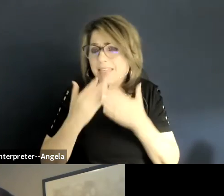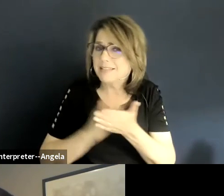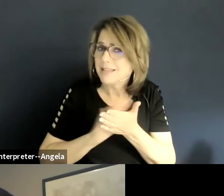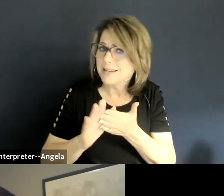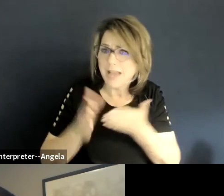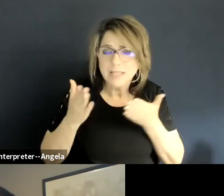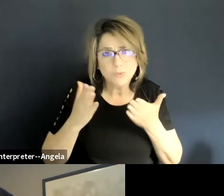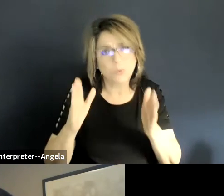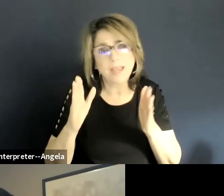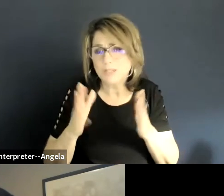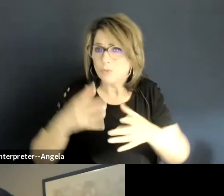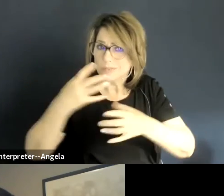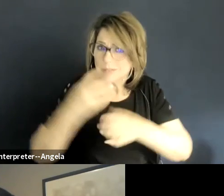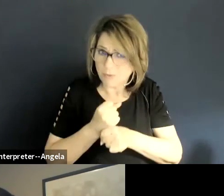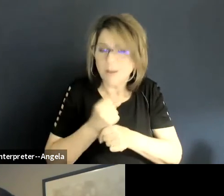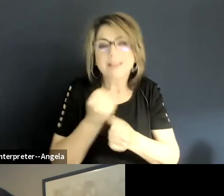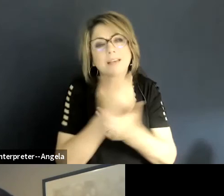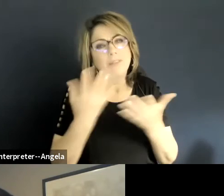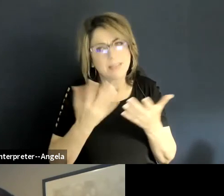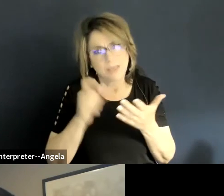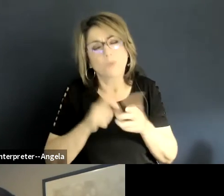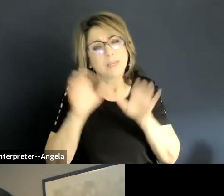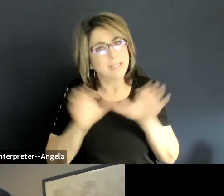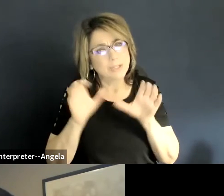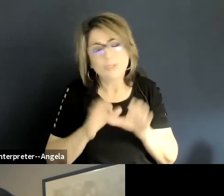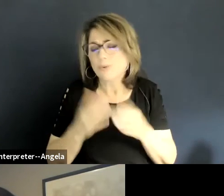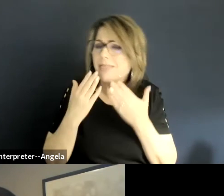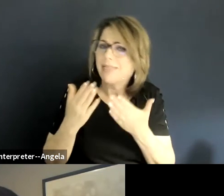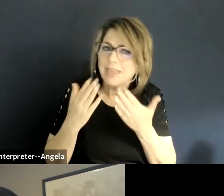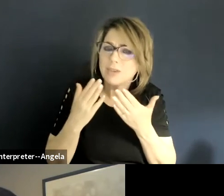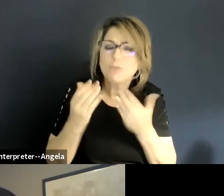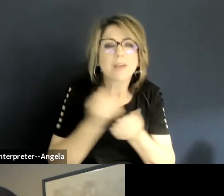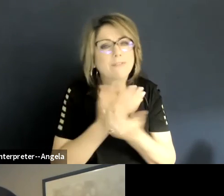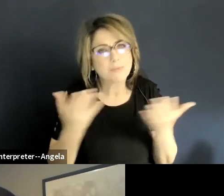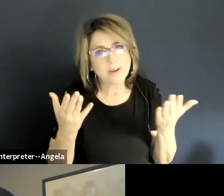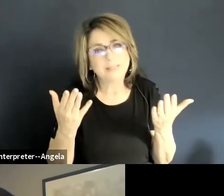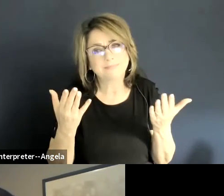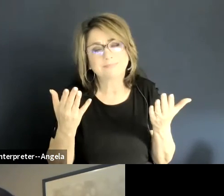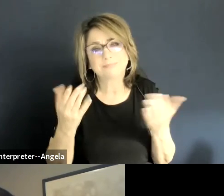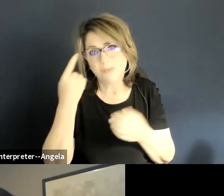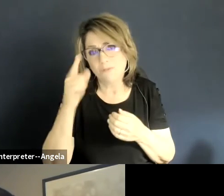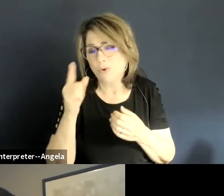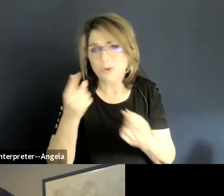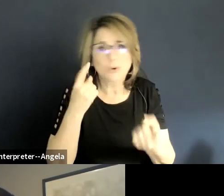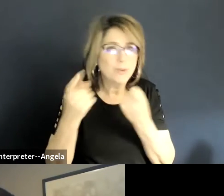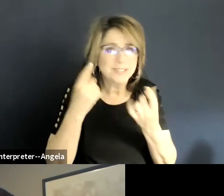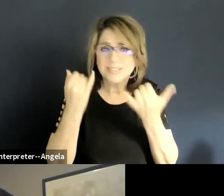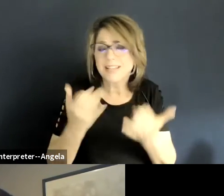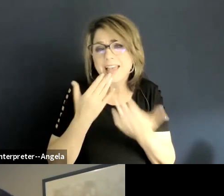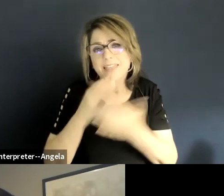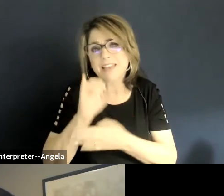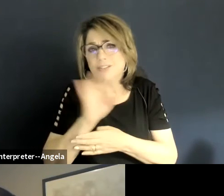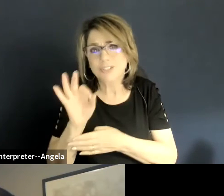to kind of summarize everything we need to do. So thank you to everybody for your questions today. And thanks to Jeff